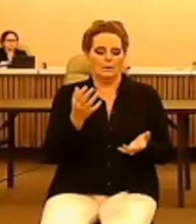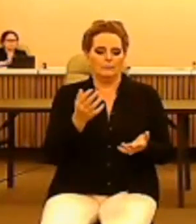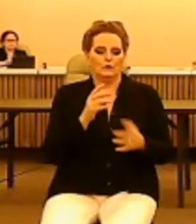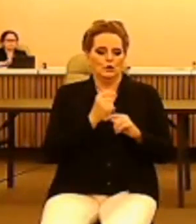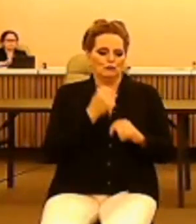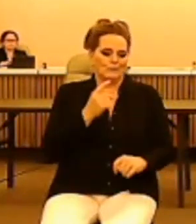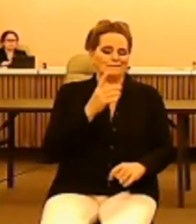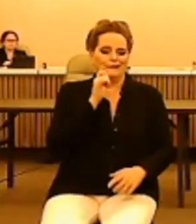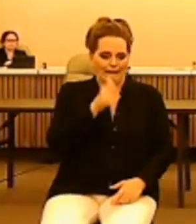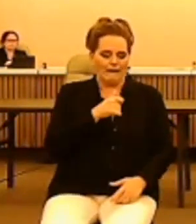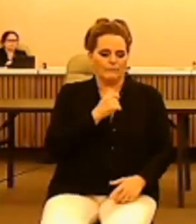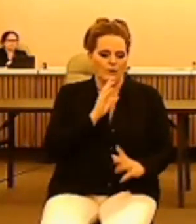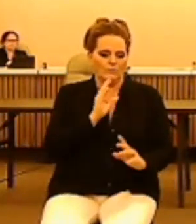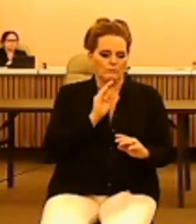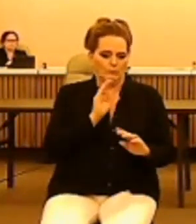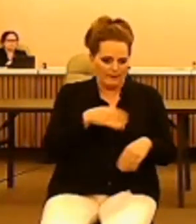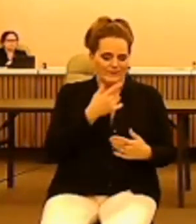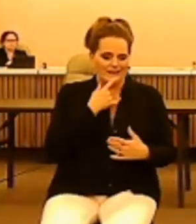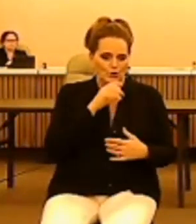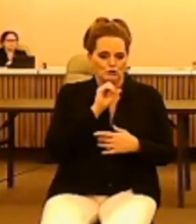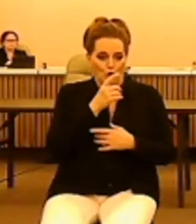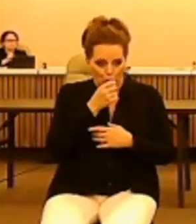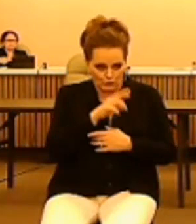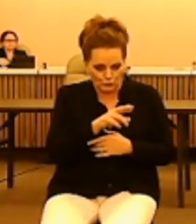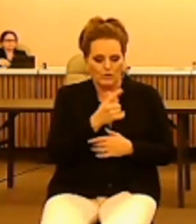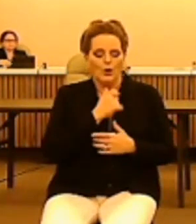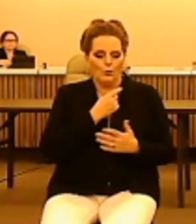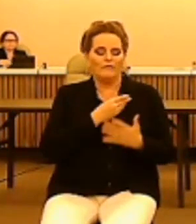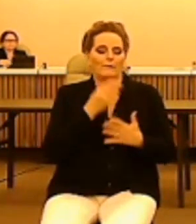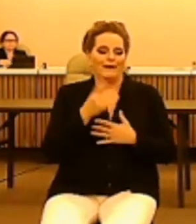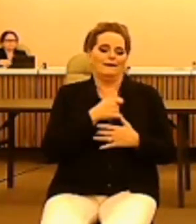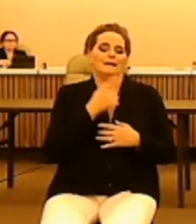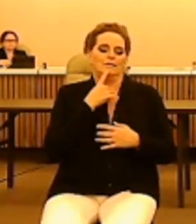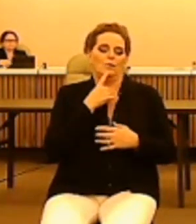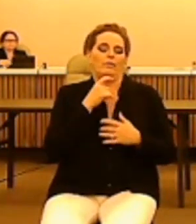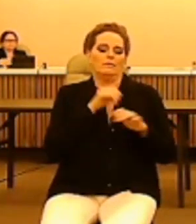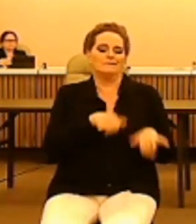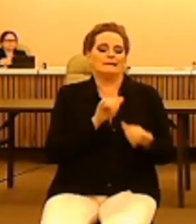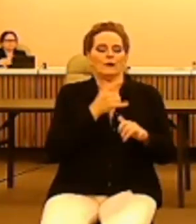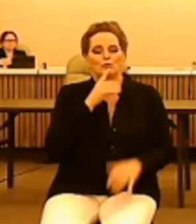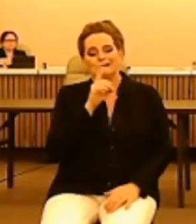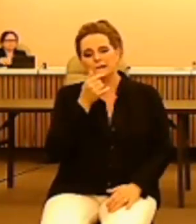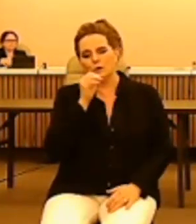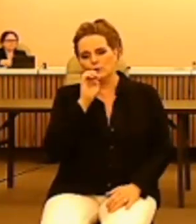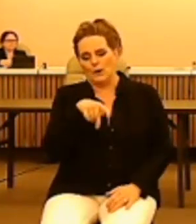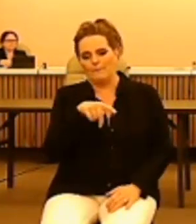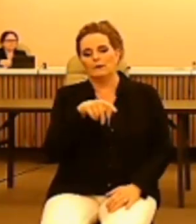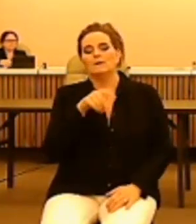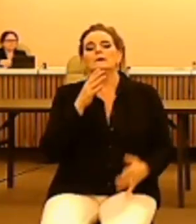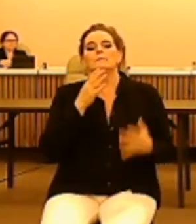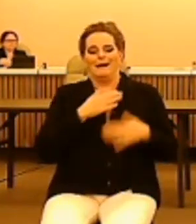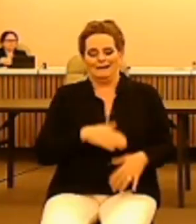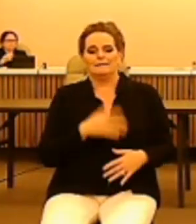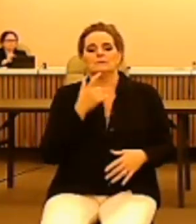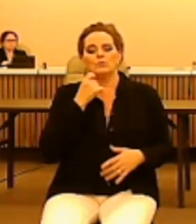trucks that have the built-in salters. We've been buying them with more standard dump bodies, which make them more useful the rest of